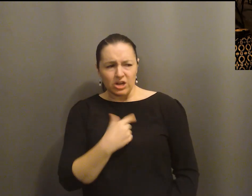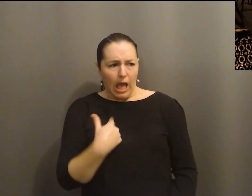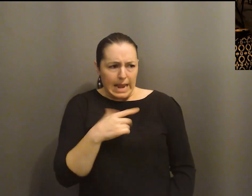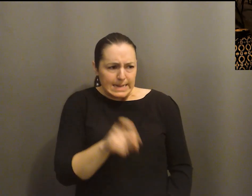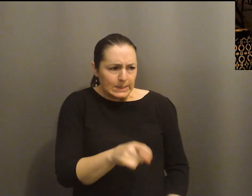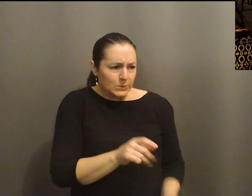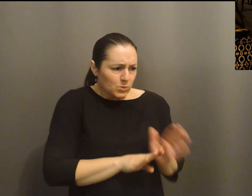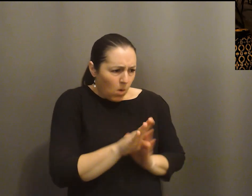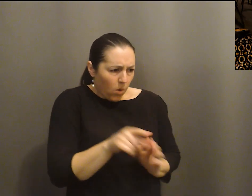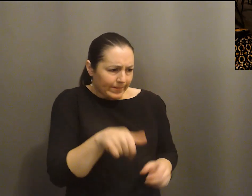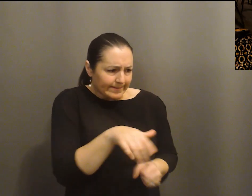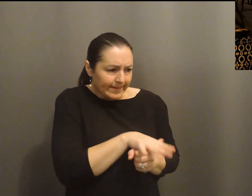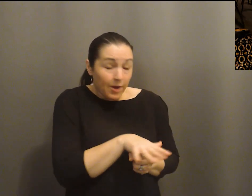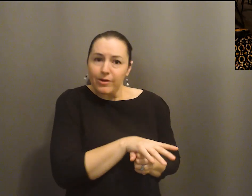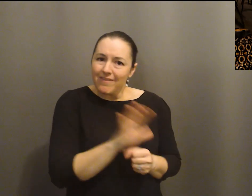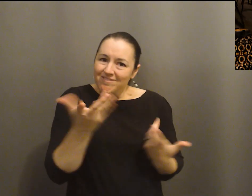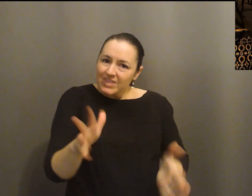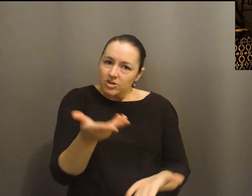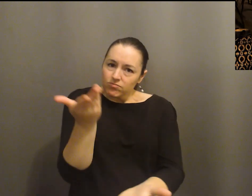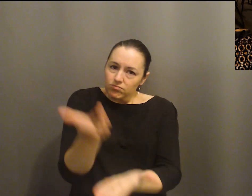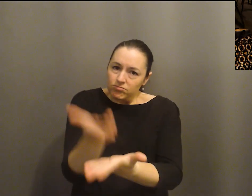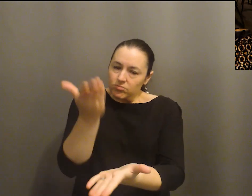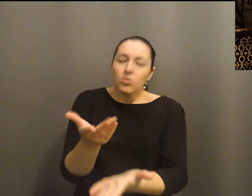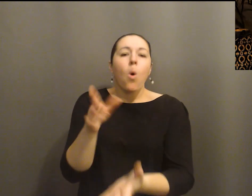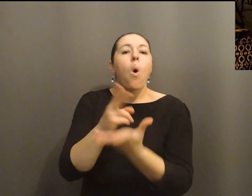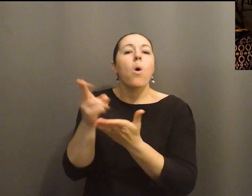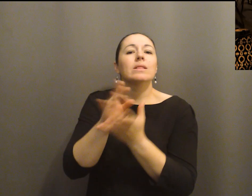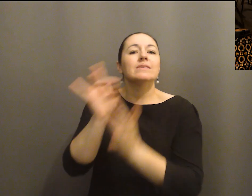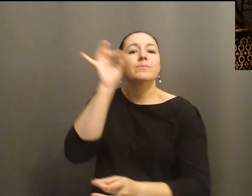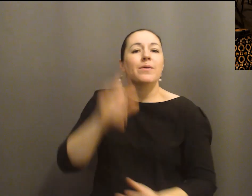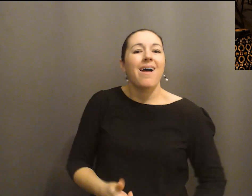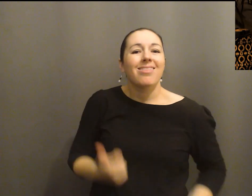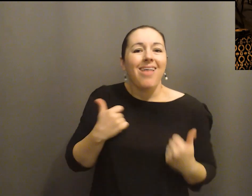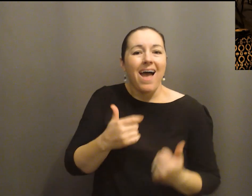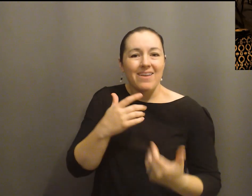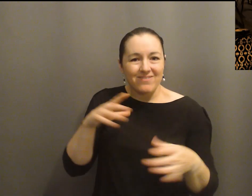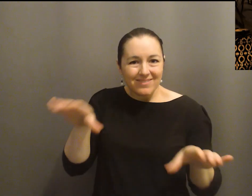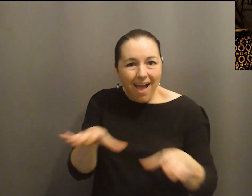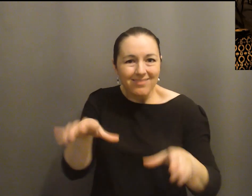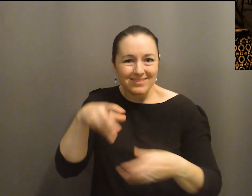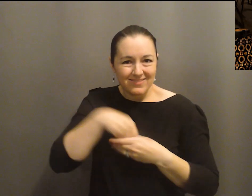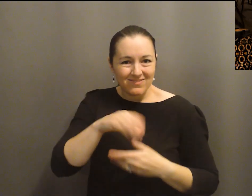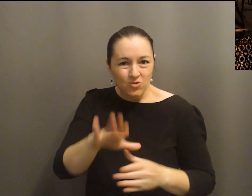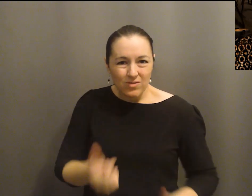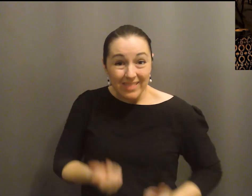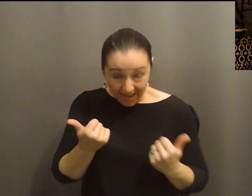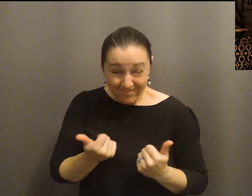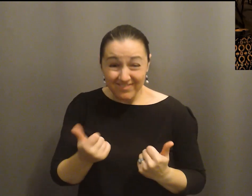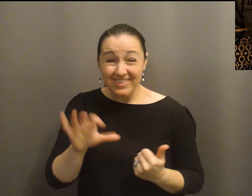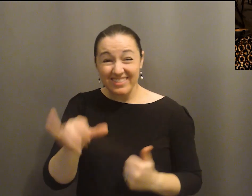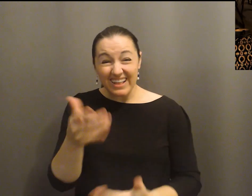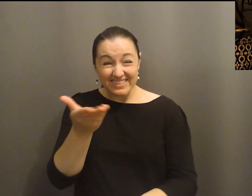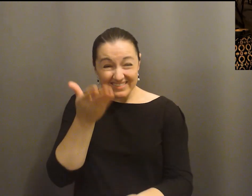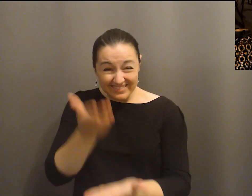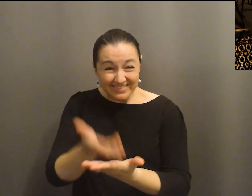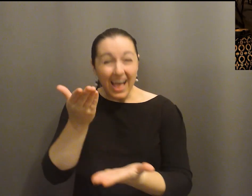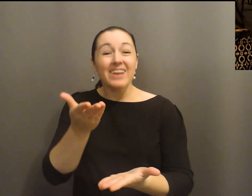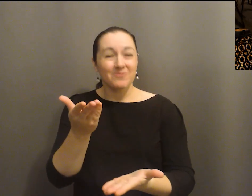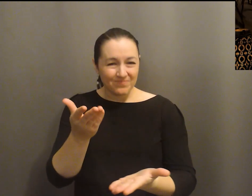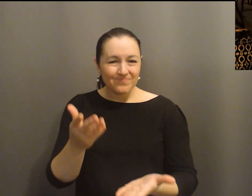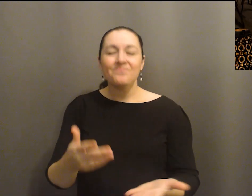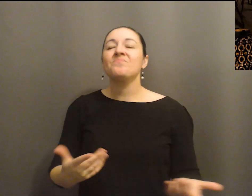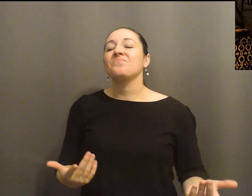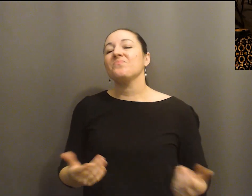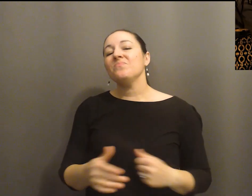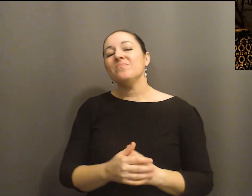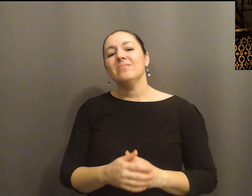area That is actually a sign That the Holy Spirit Is alive and well In your life See the greatest evidence That we're Holy Spirit led And growing in